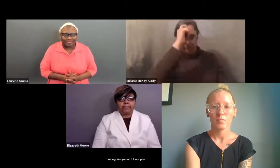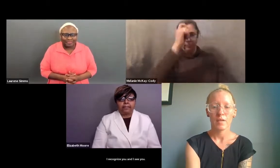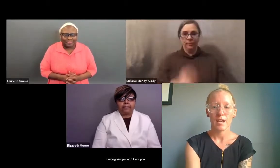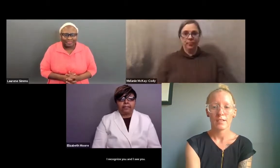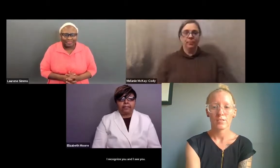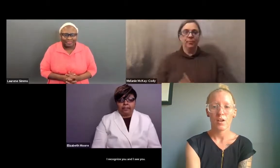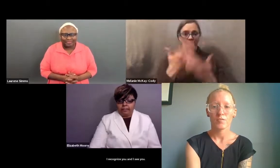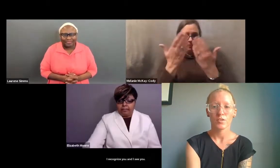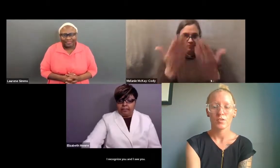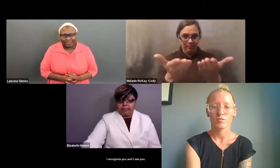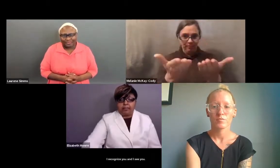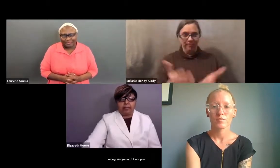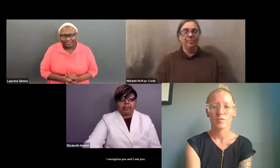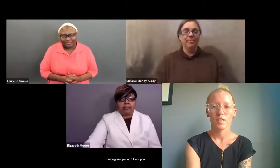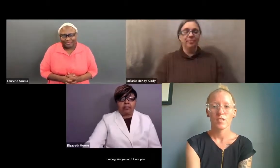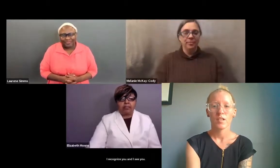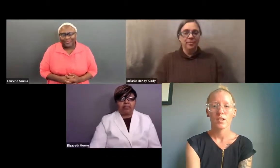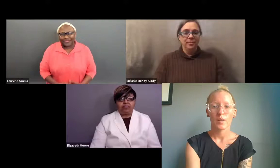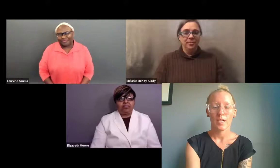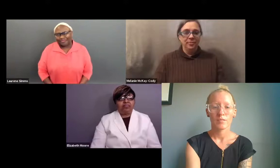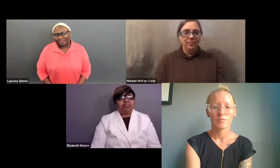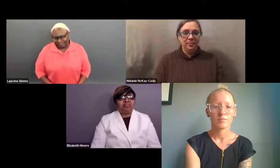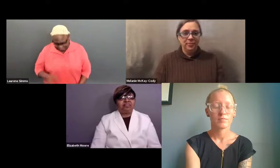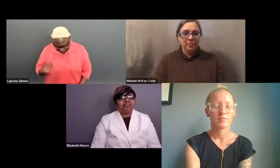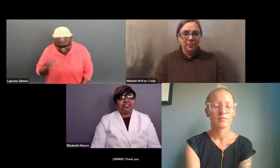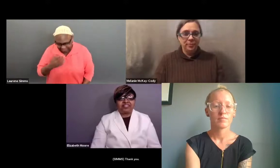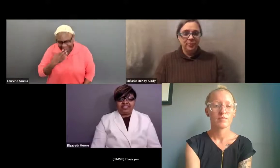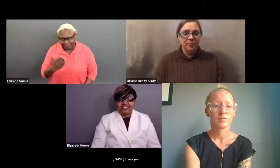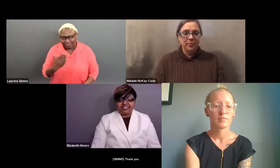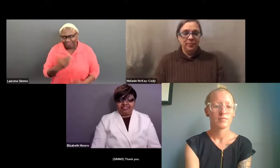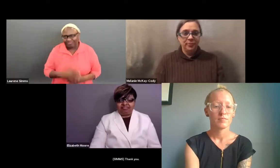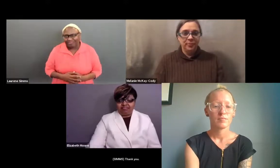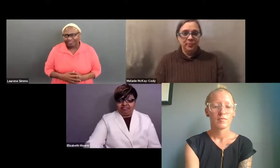Thank you. My hats are off to you. Go ahead.